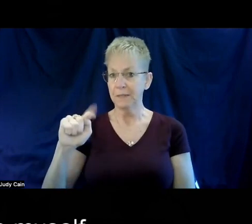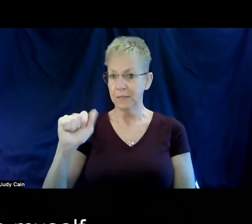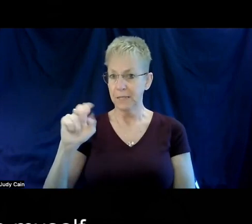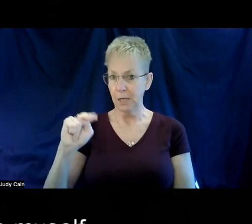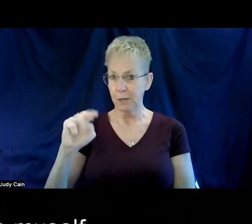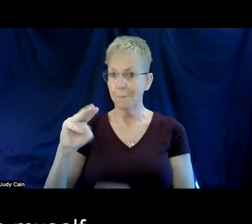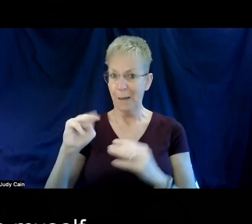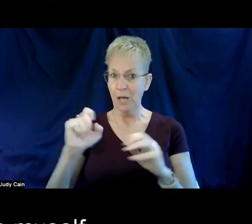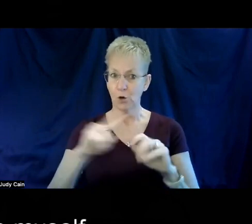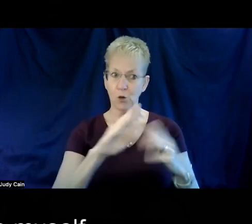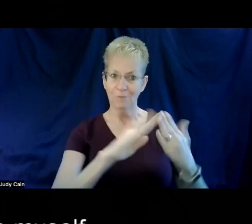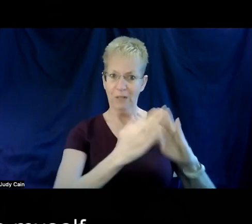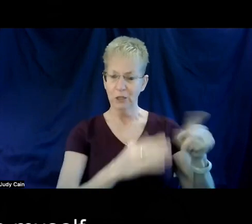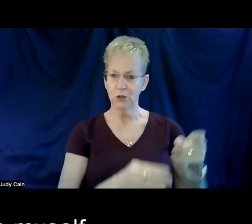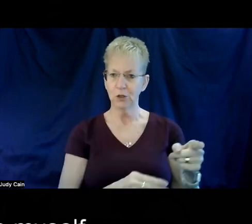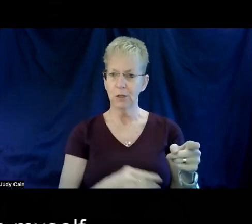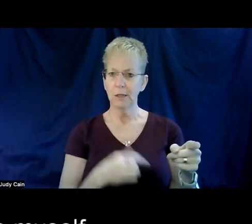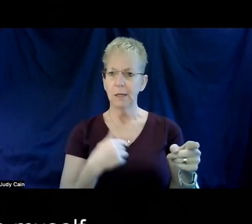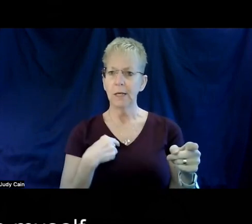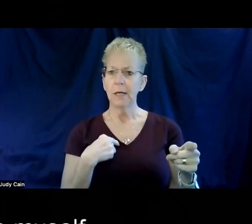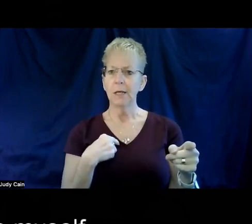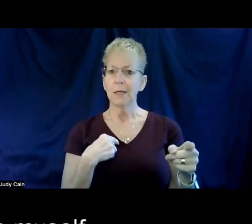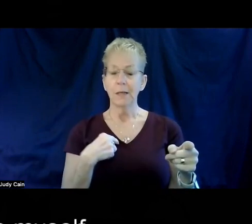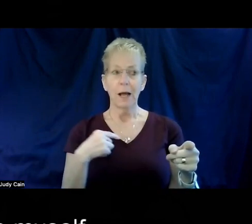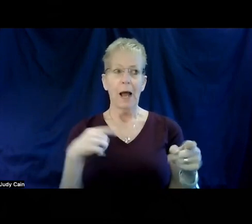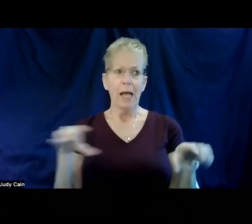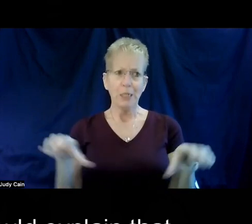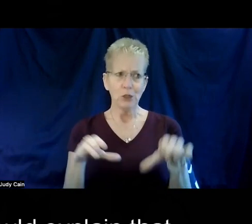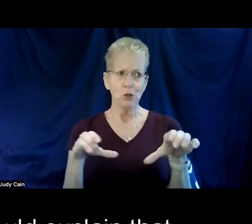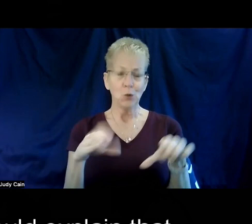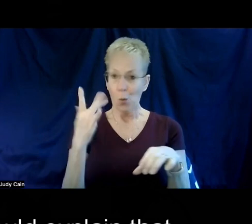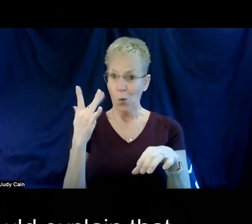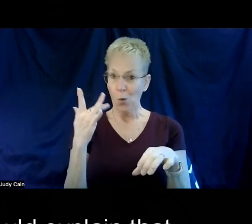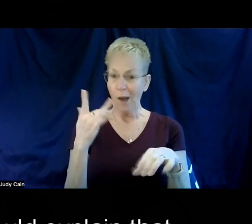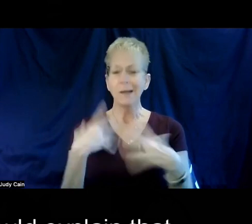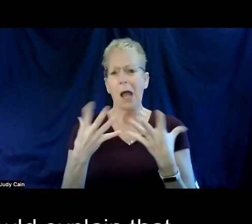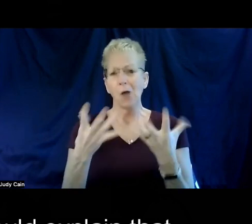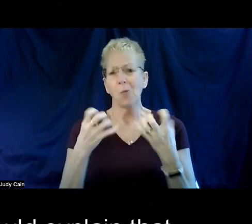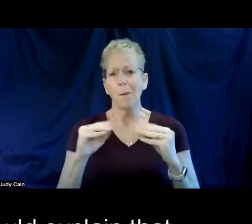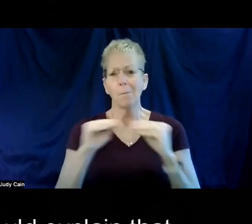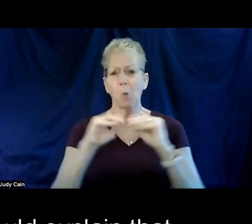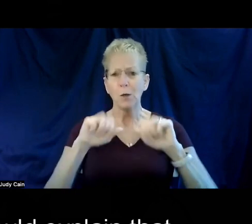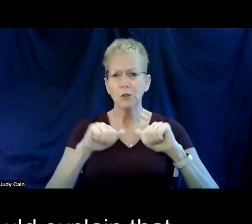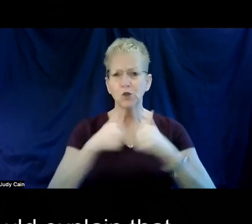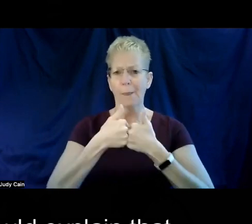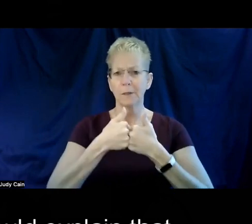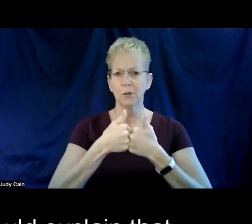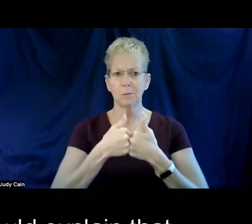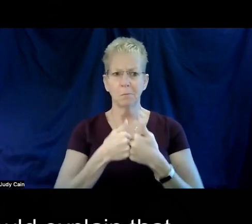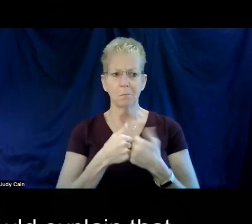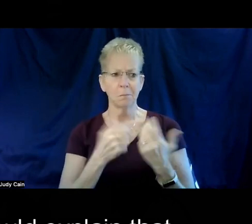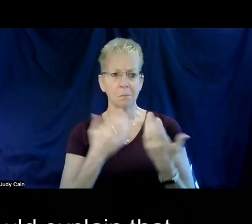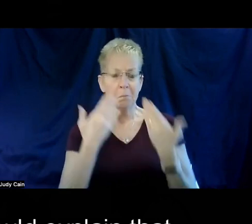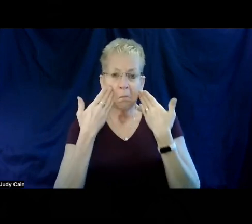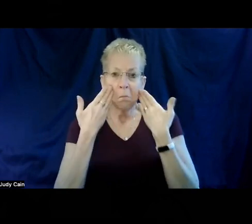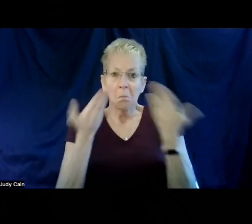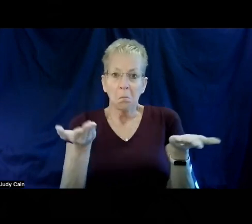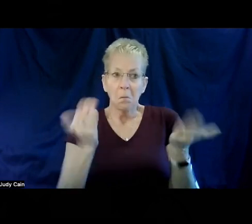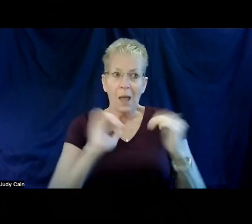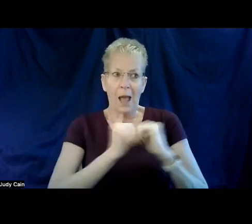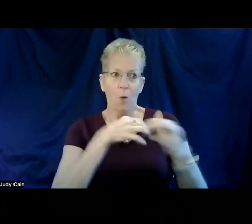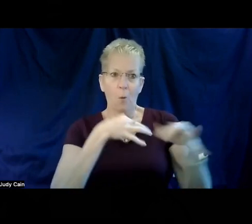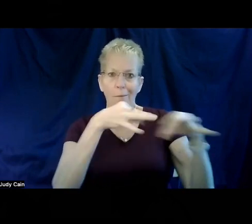And I do this to myself to give myself a challenge. I had no idea how I would explain that or how it